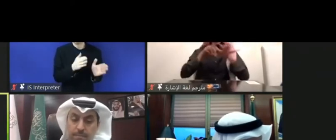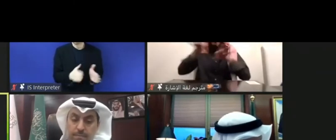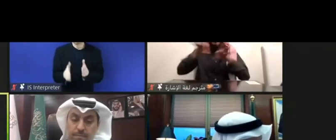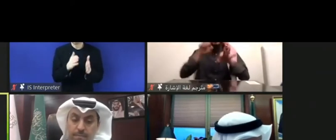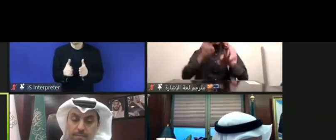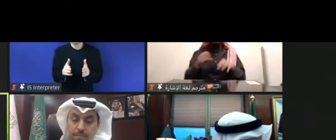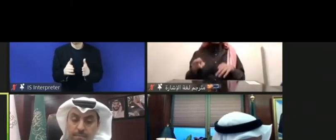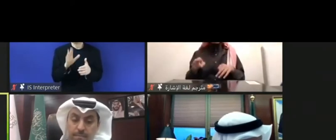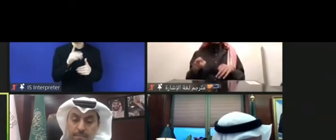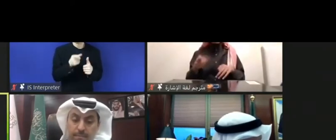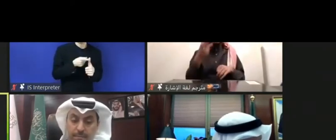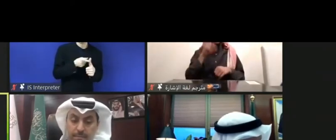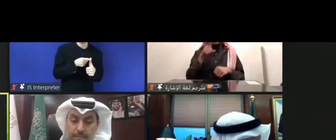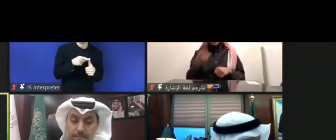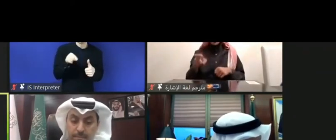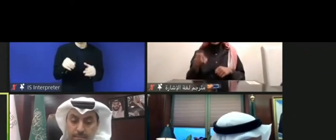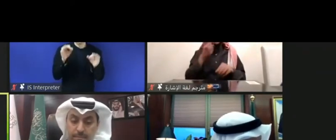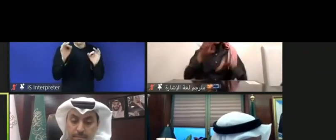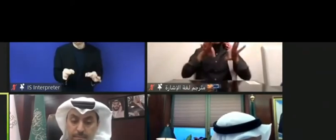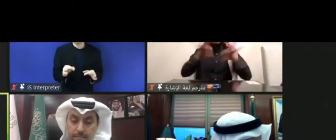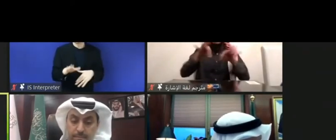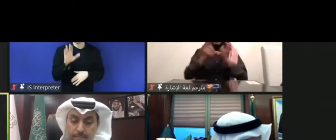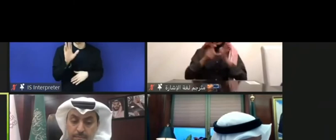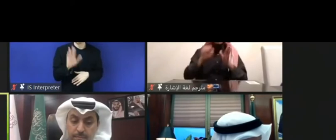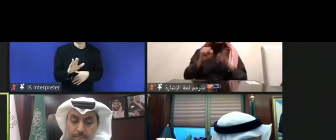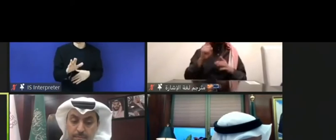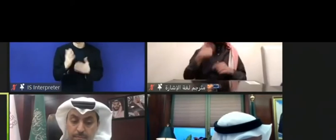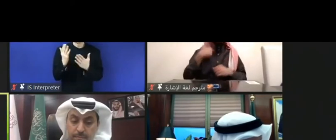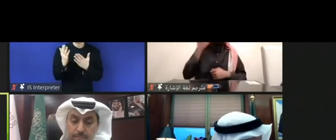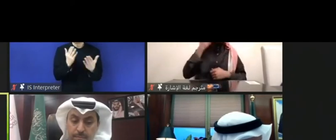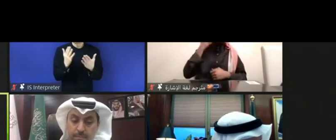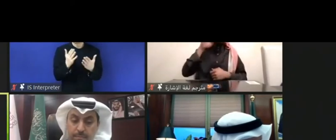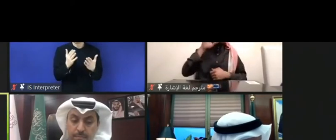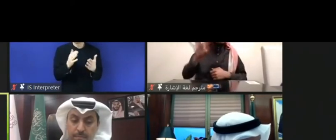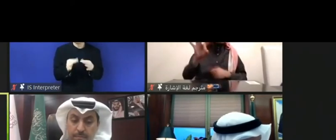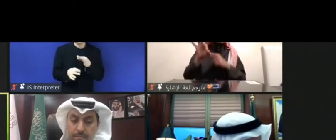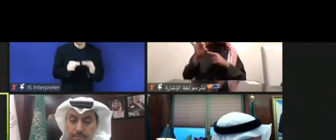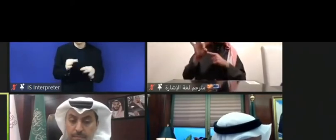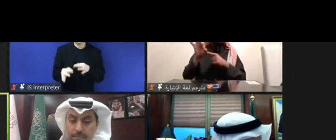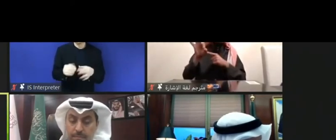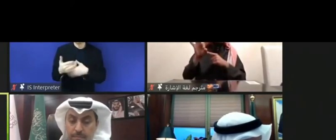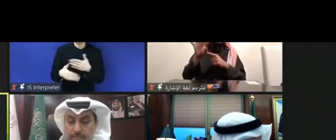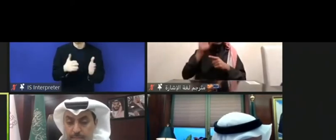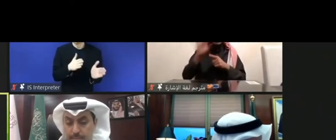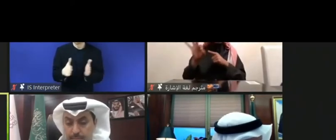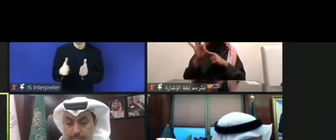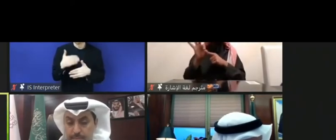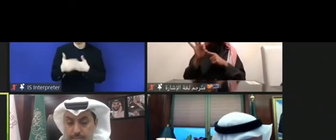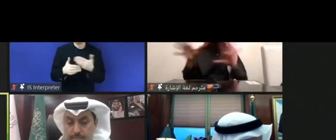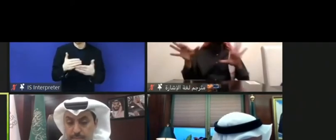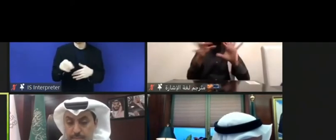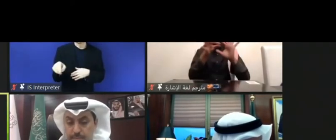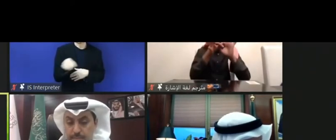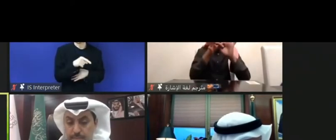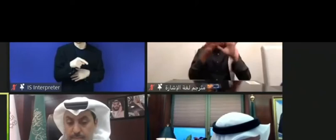always taking in mind and in consideration the engagement of the people of disability